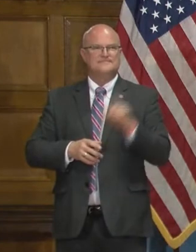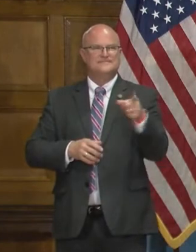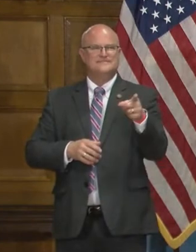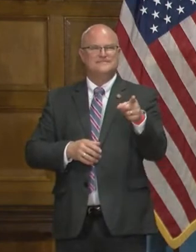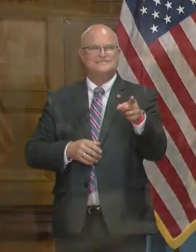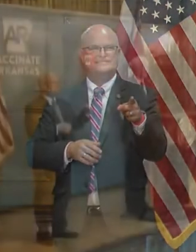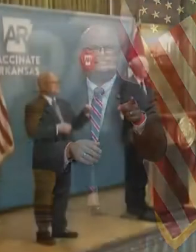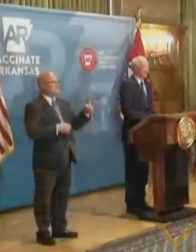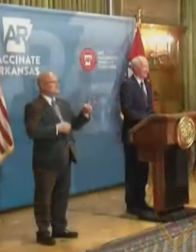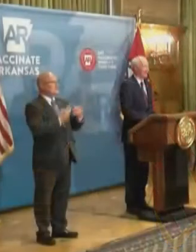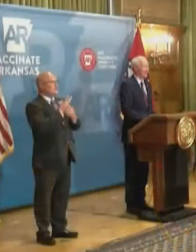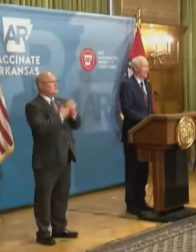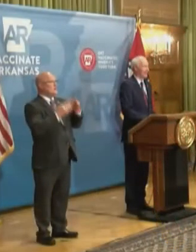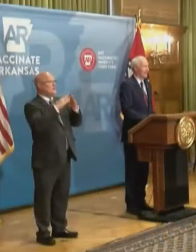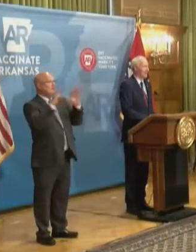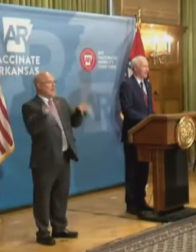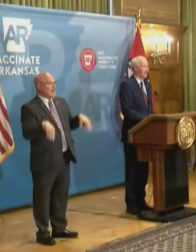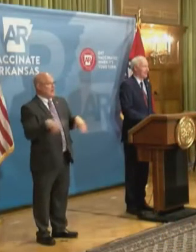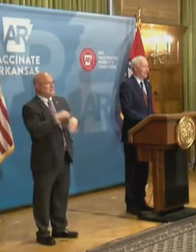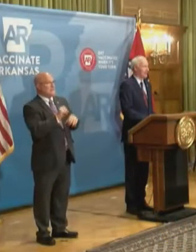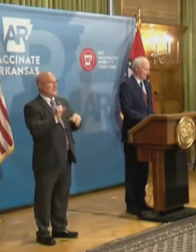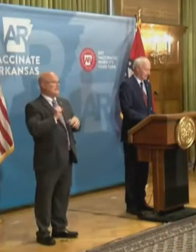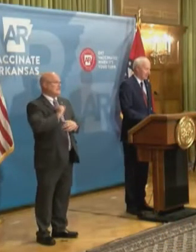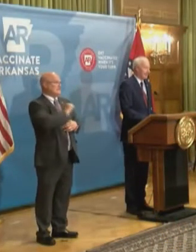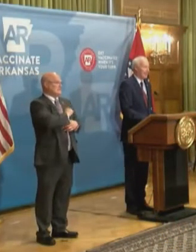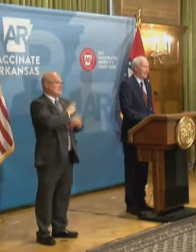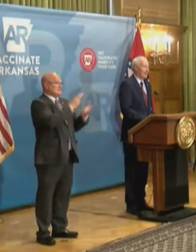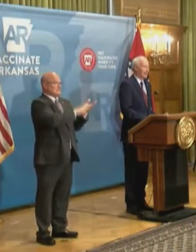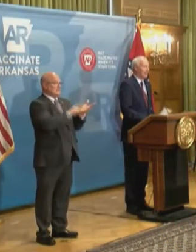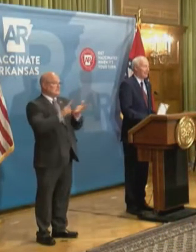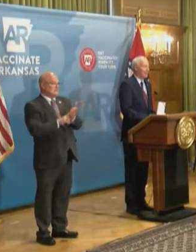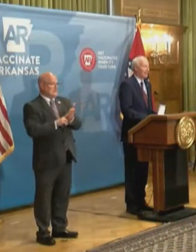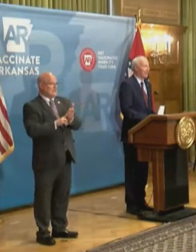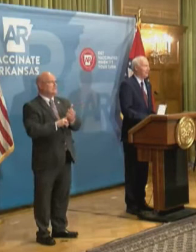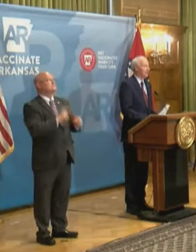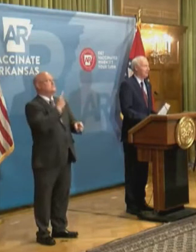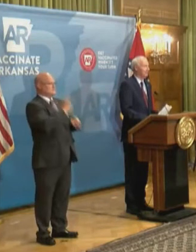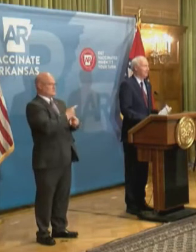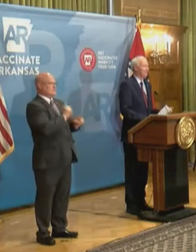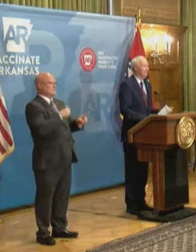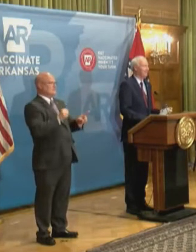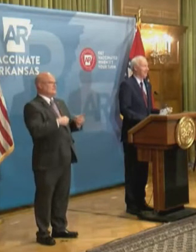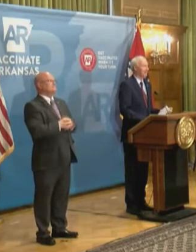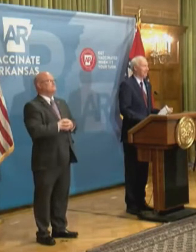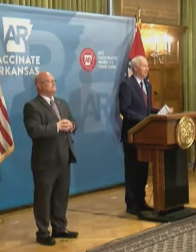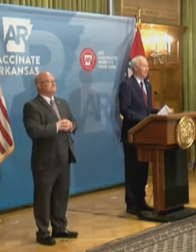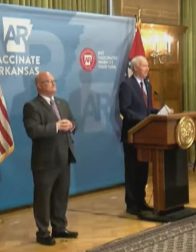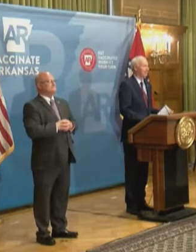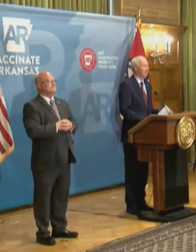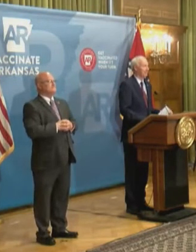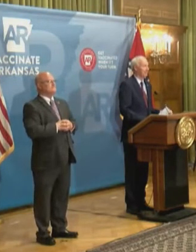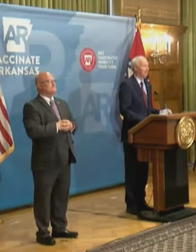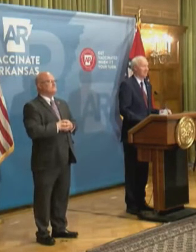Yes? And is it both the House and Senate companion bills that you're signing today? That is correct.